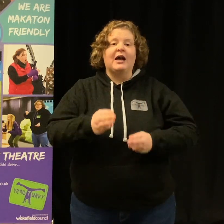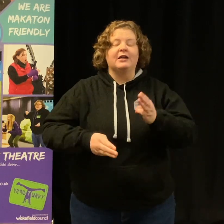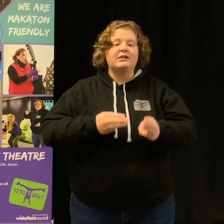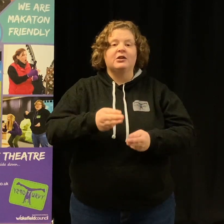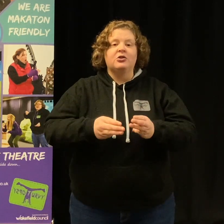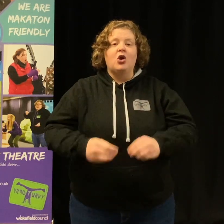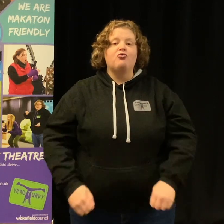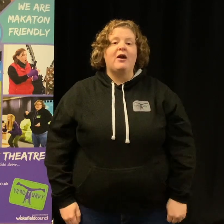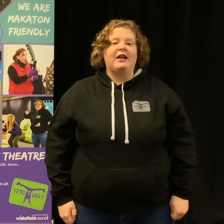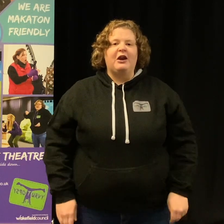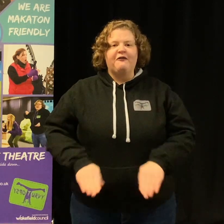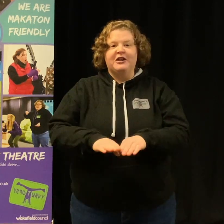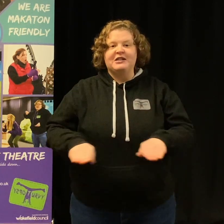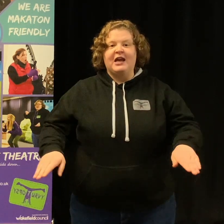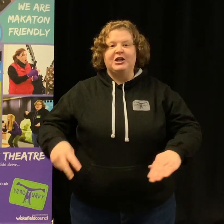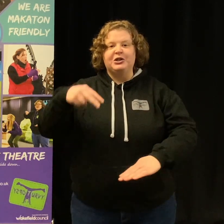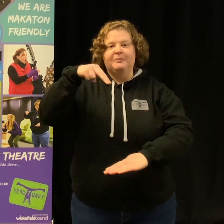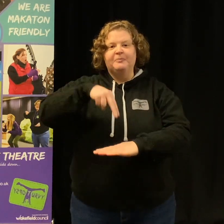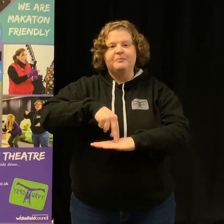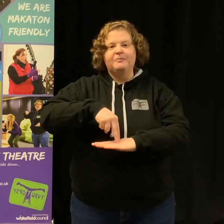signs ready for the stage.